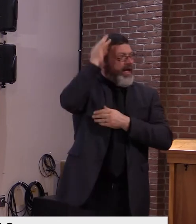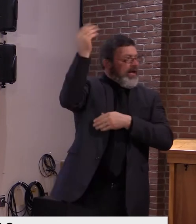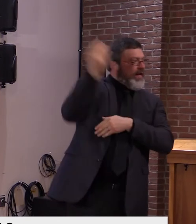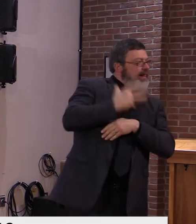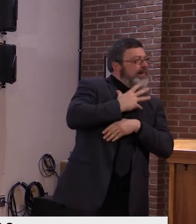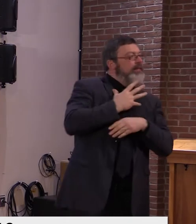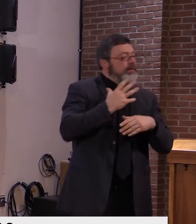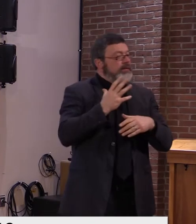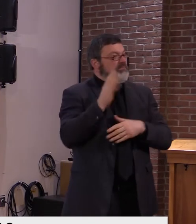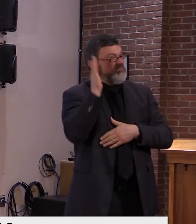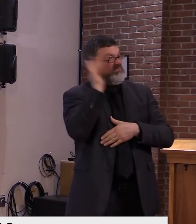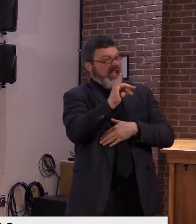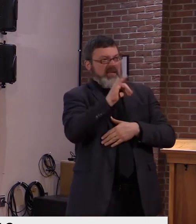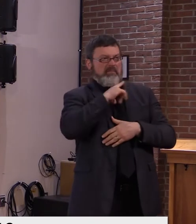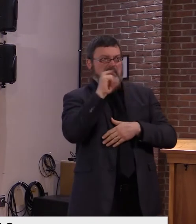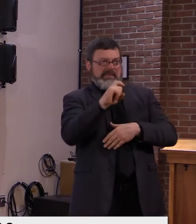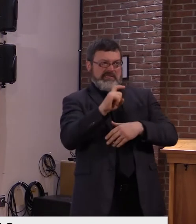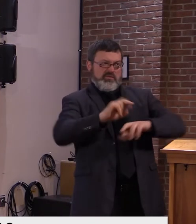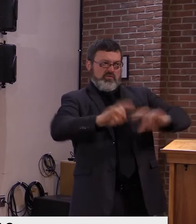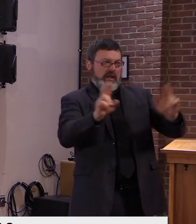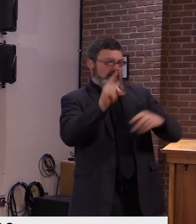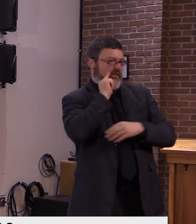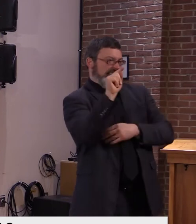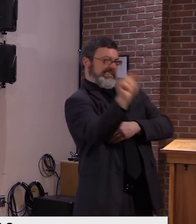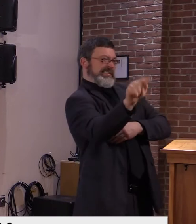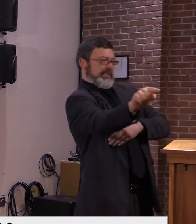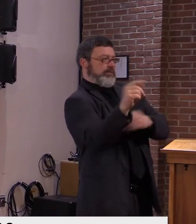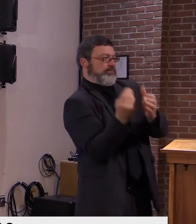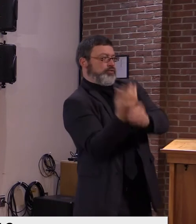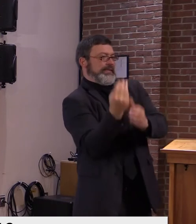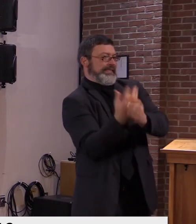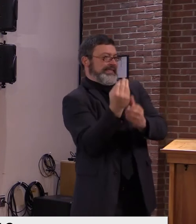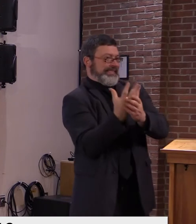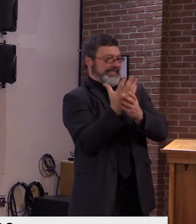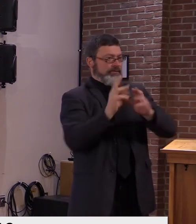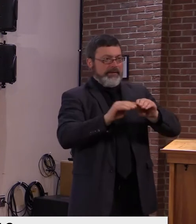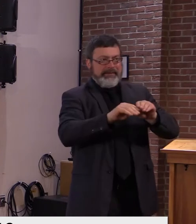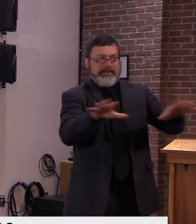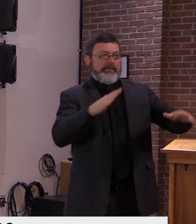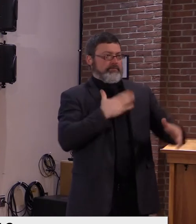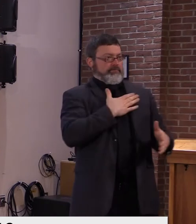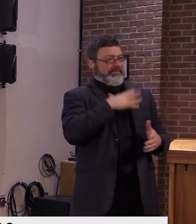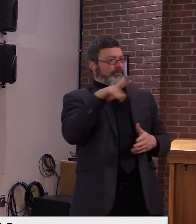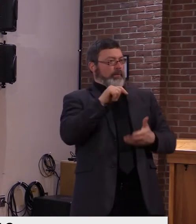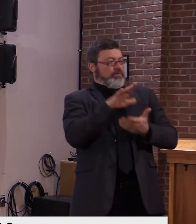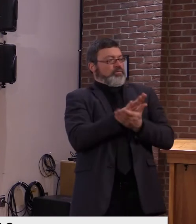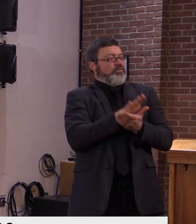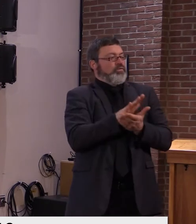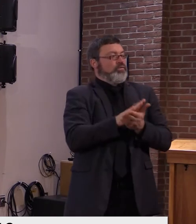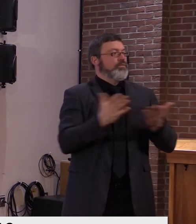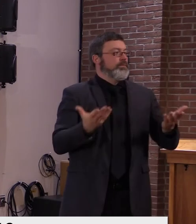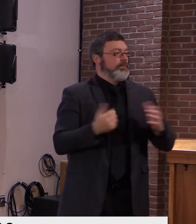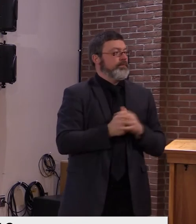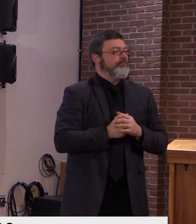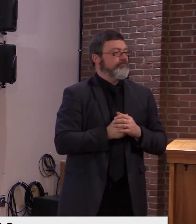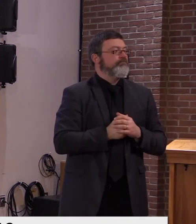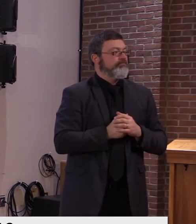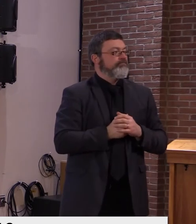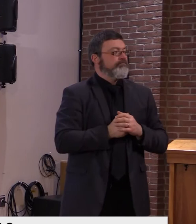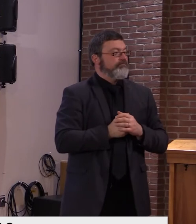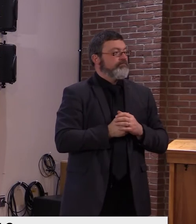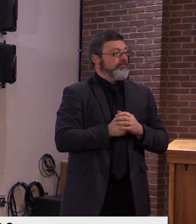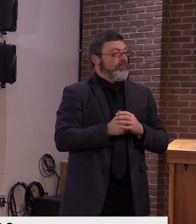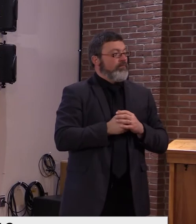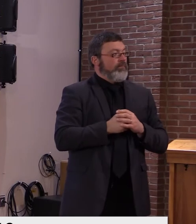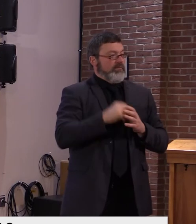government. At the same time, we need to start planning for how to assess the impact of this emergency on the education of our students. And